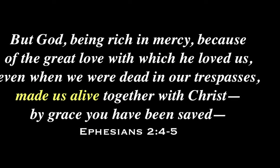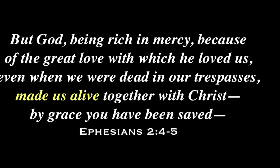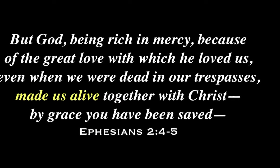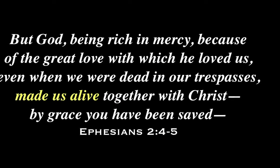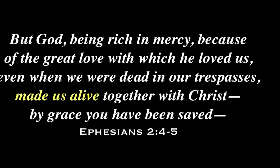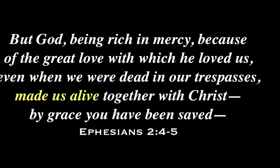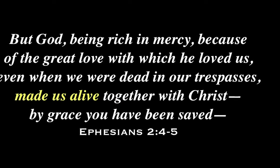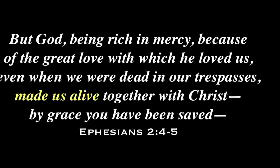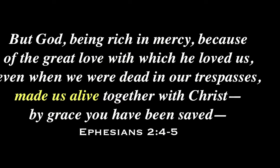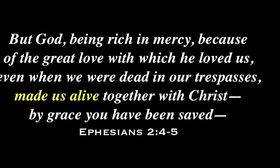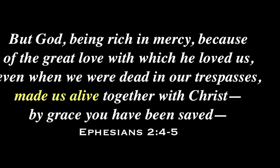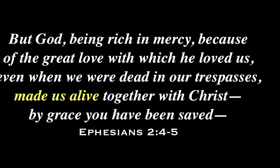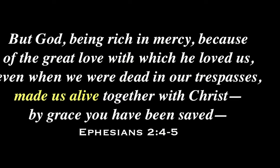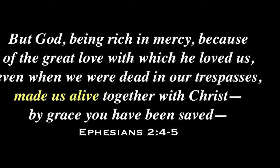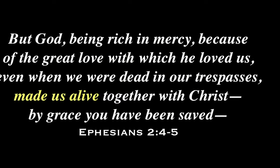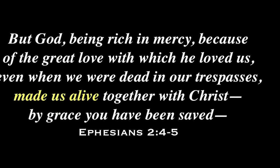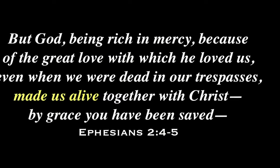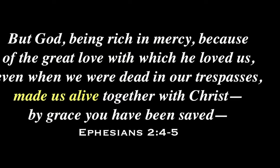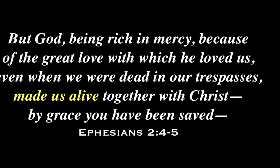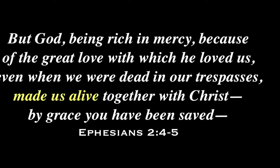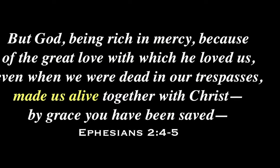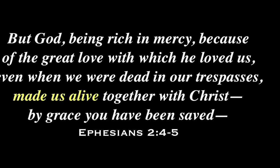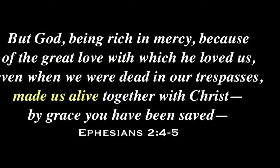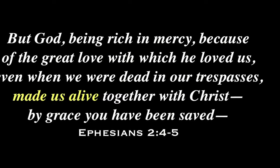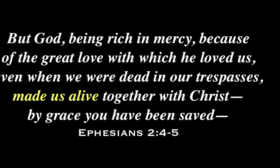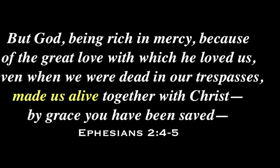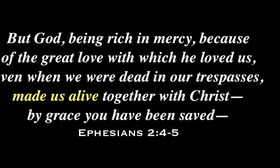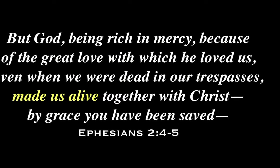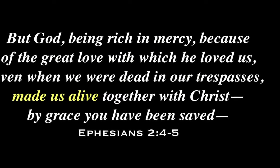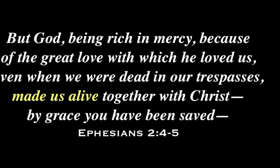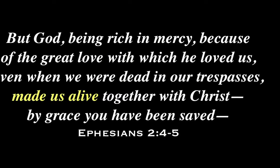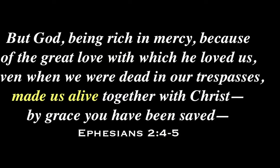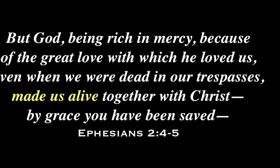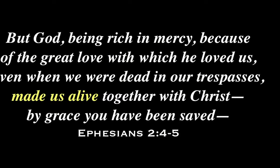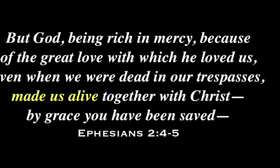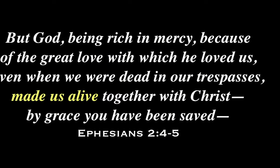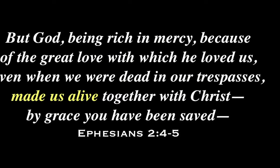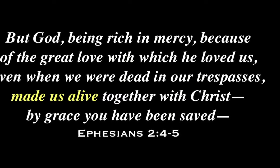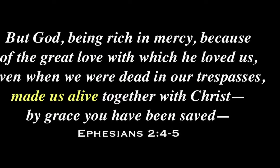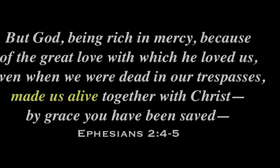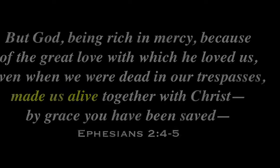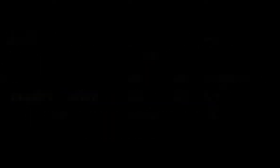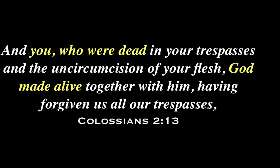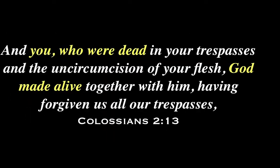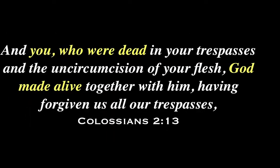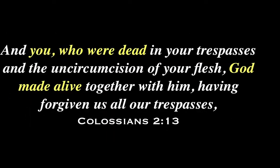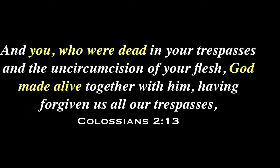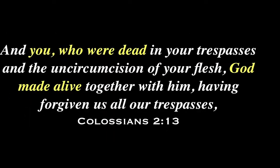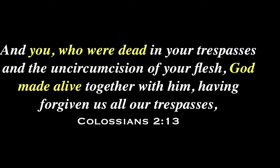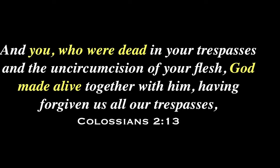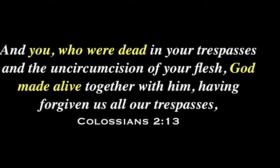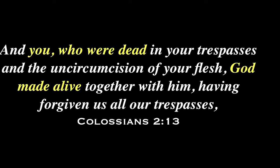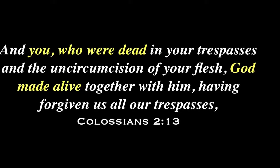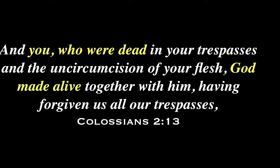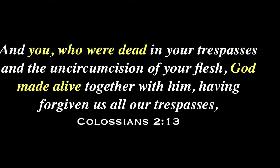in our trespasses, made us alive together with Christ. By grace you have been saved. And you who were dead in